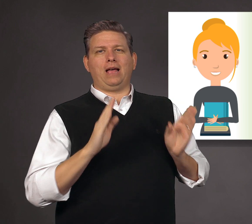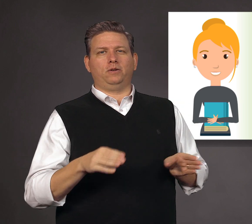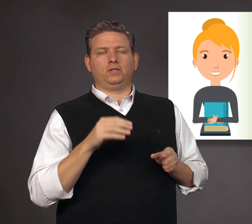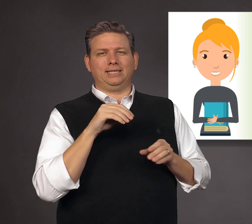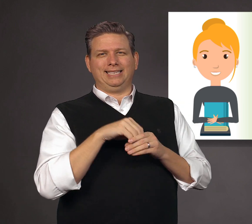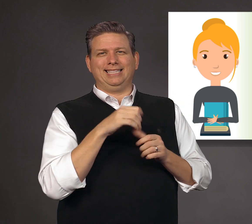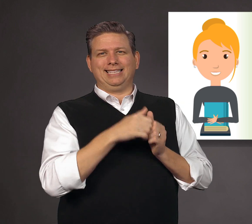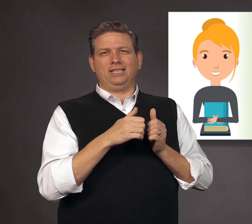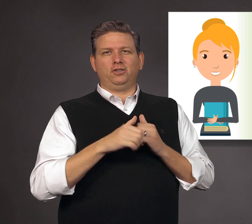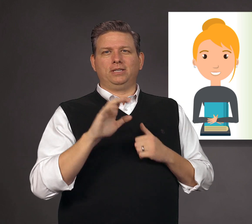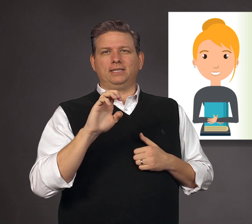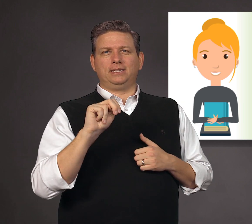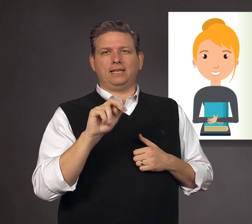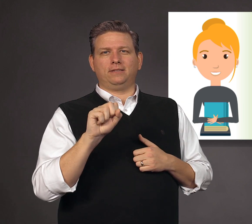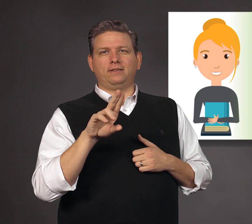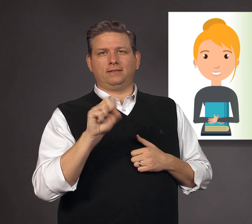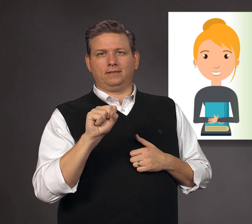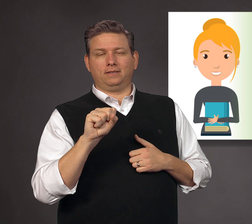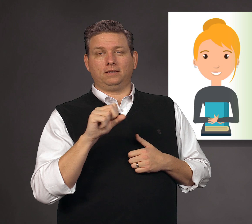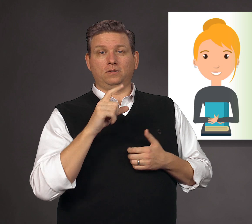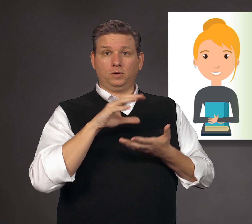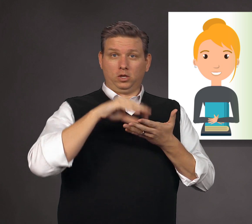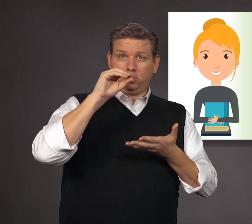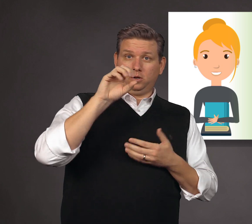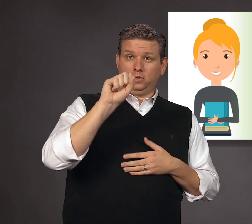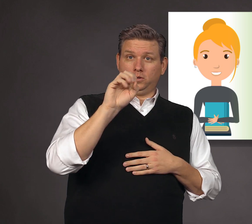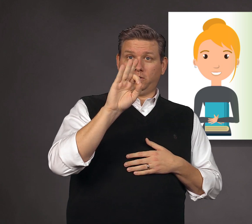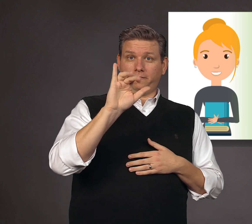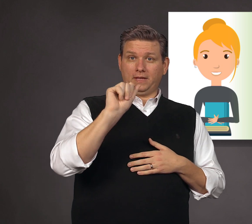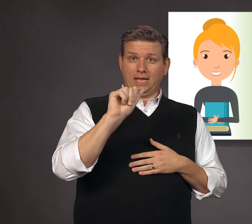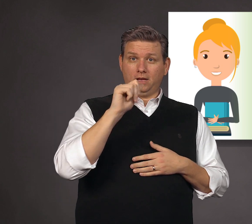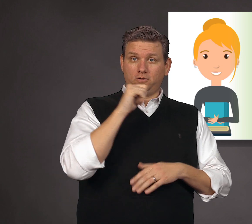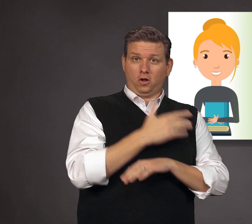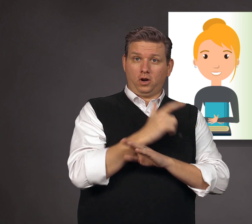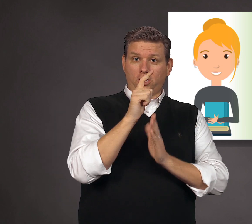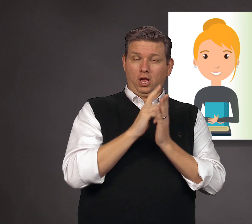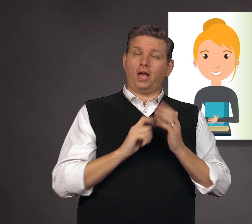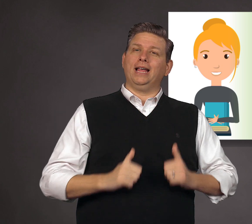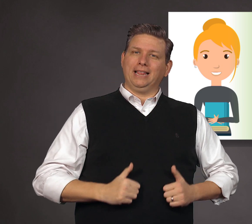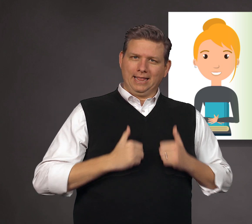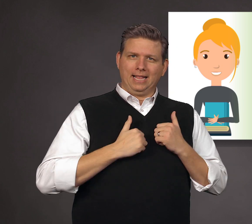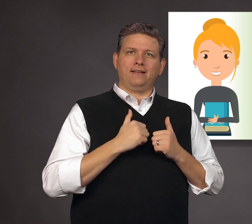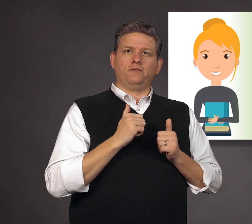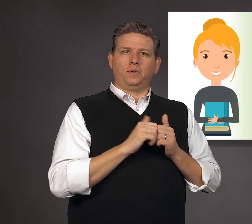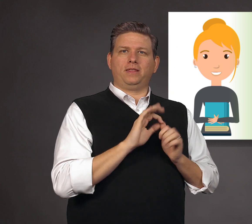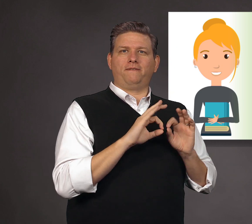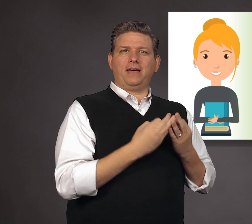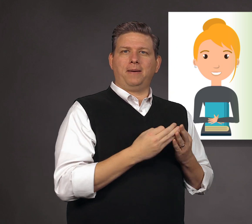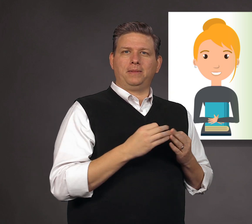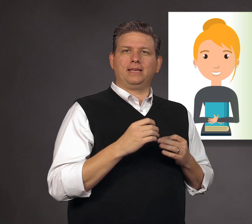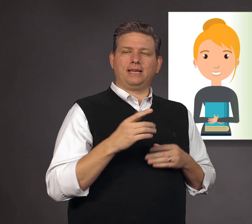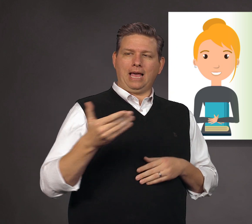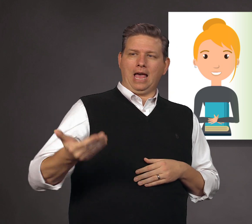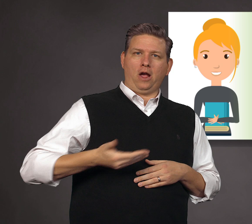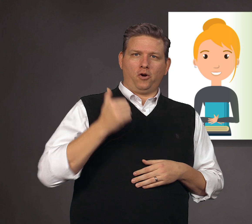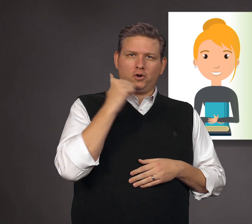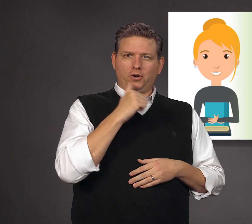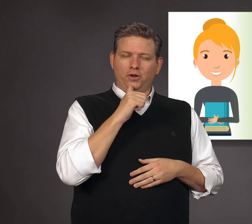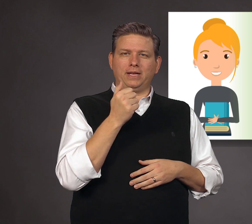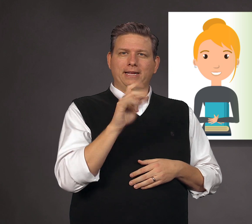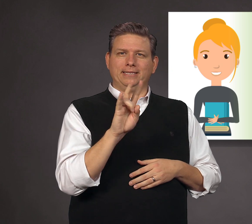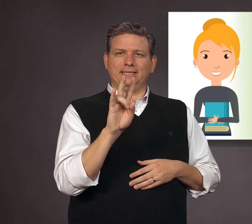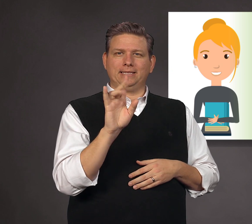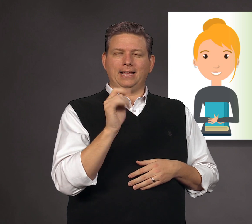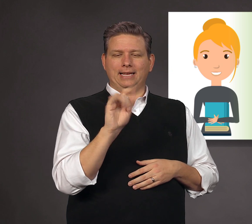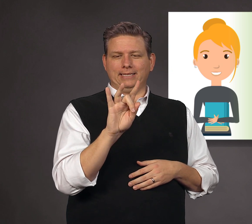census. We learned that Sophia's daughter-in-law lived with the family as a hired girl in 1860. Sophia's son